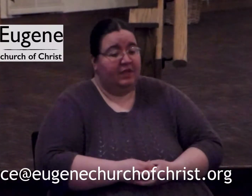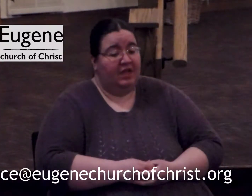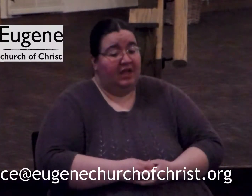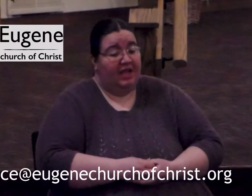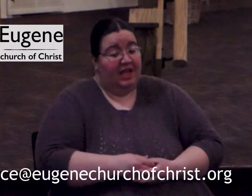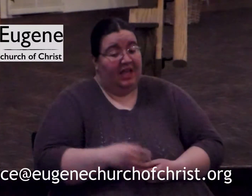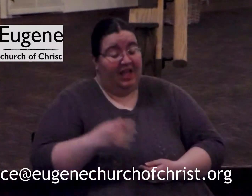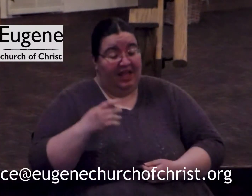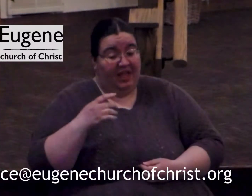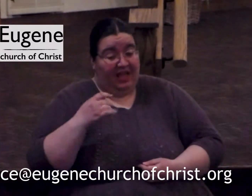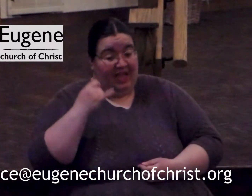mercy.